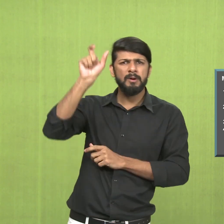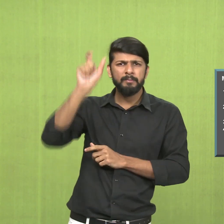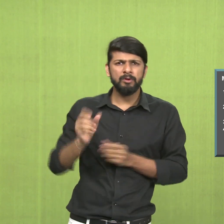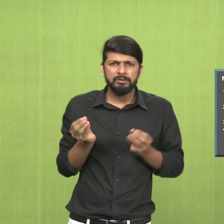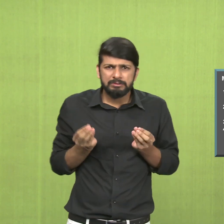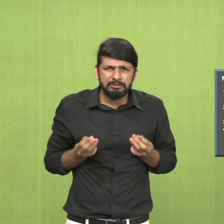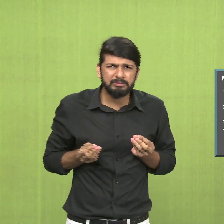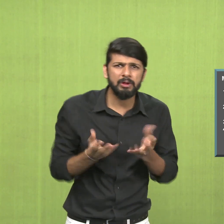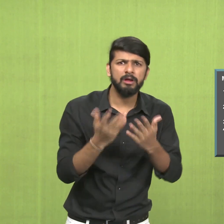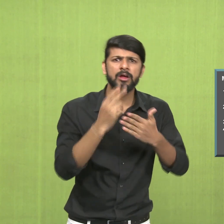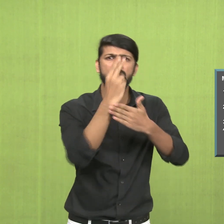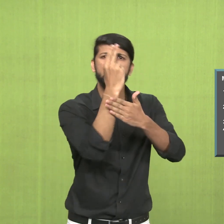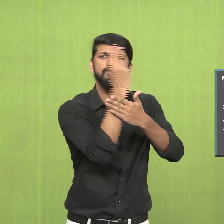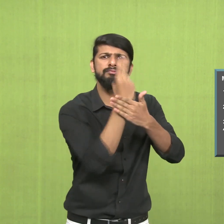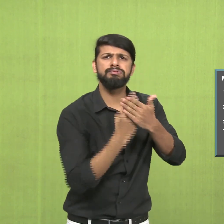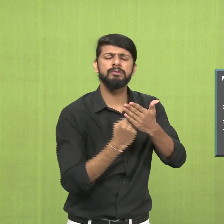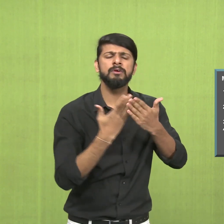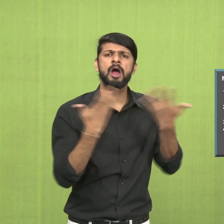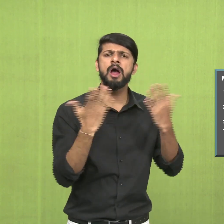Human beings began to draw